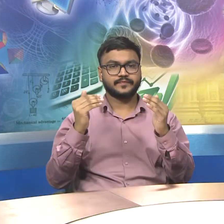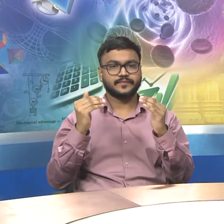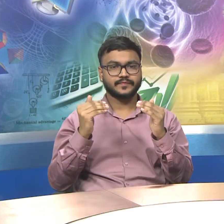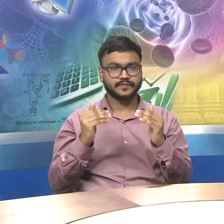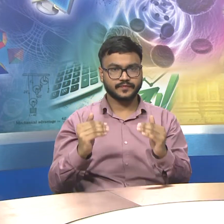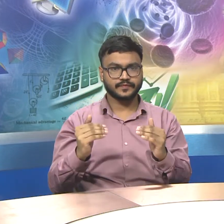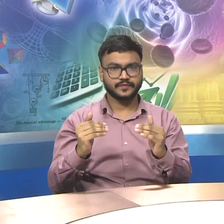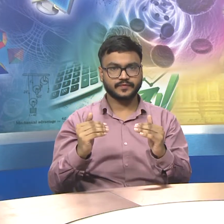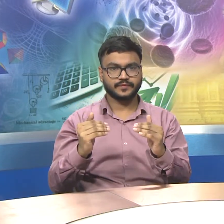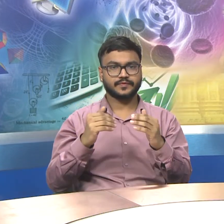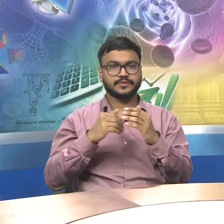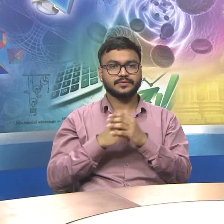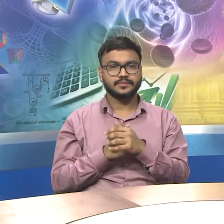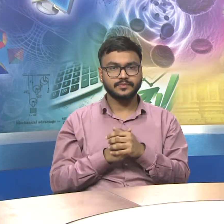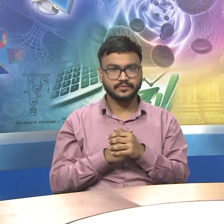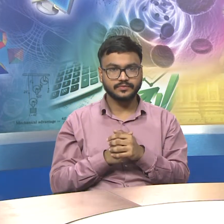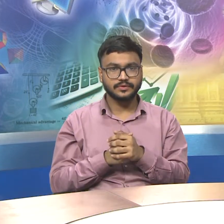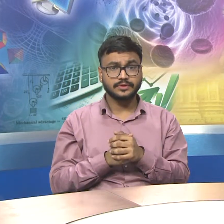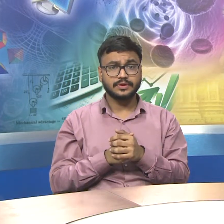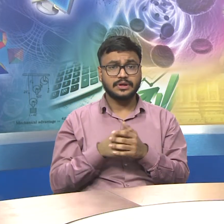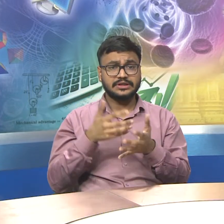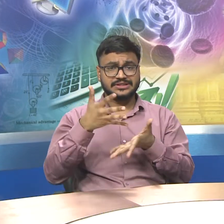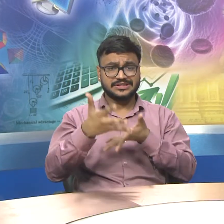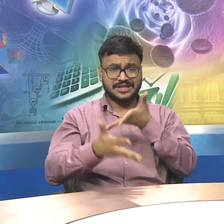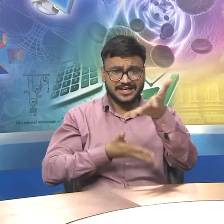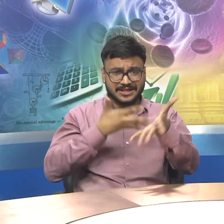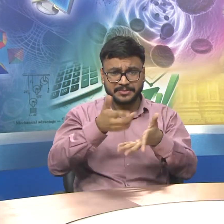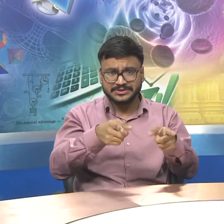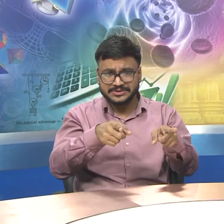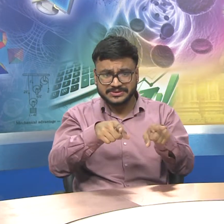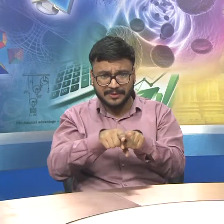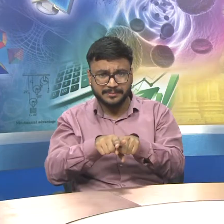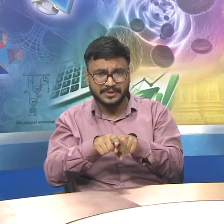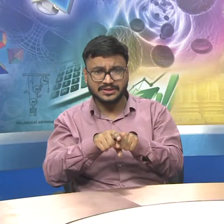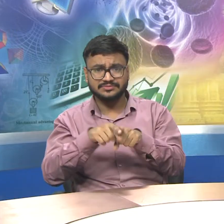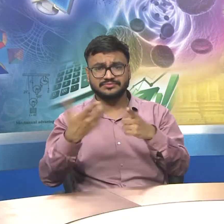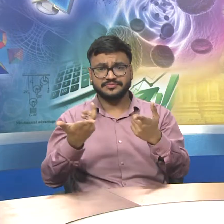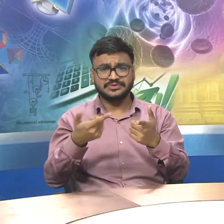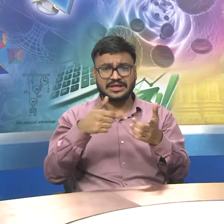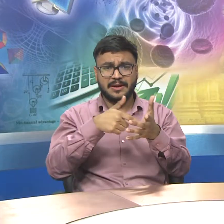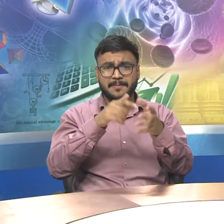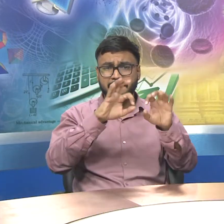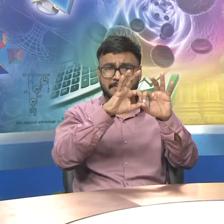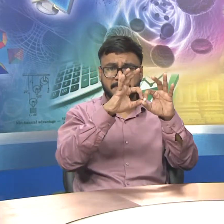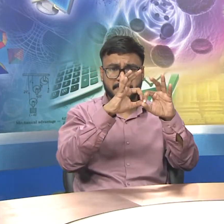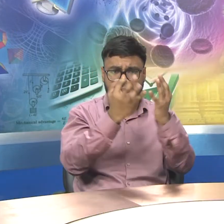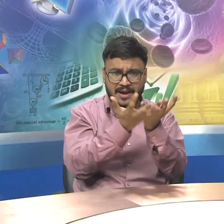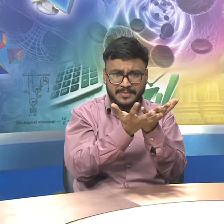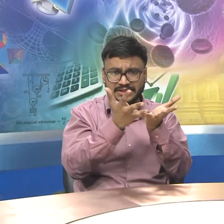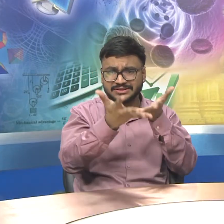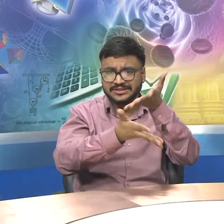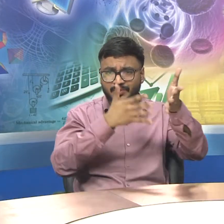Signs like